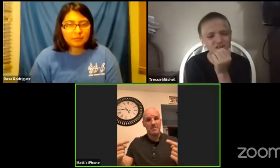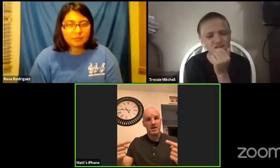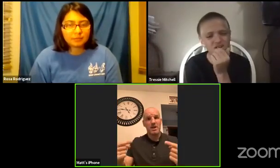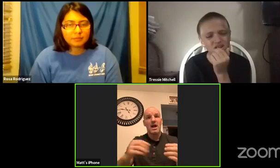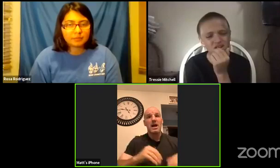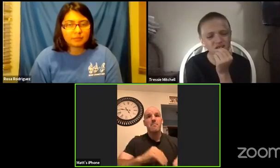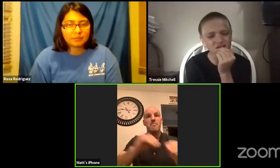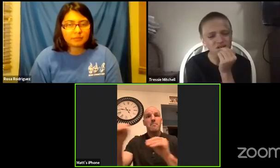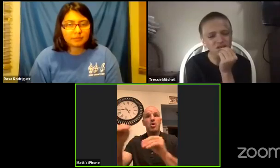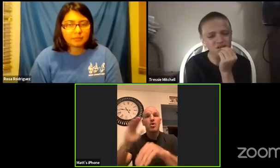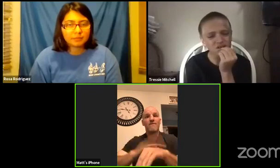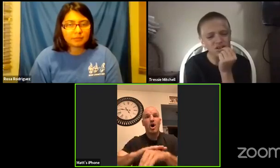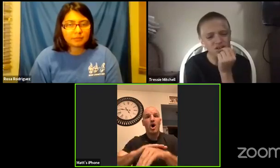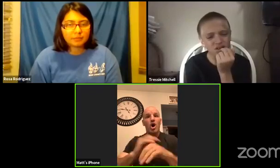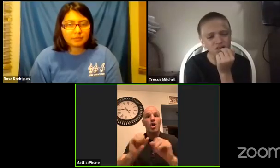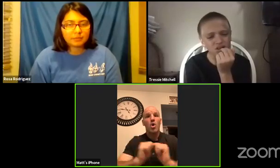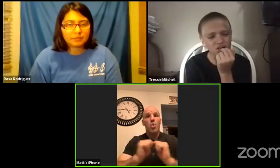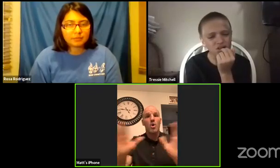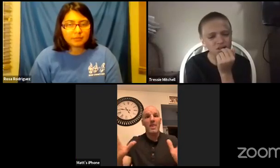wins,